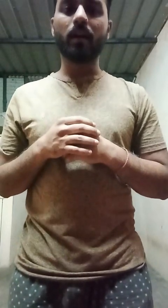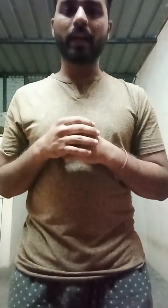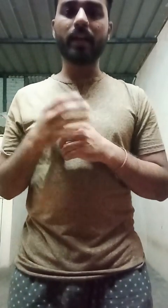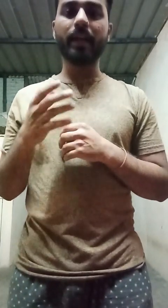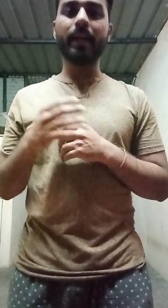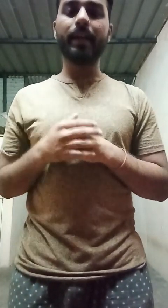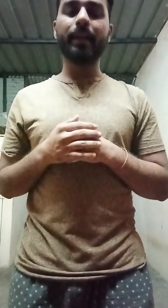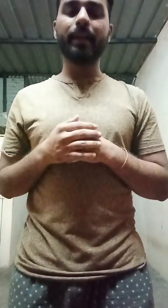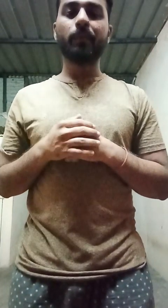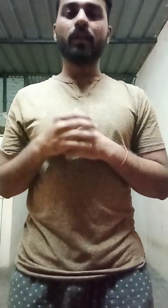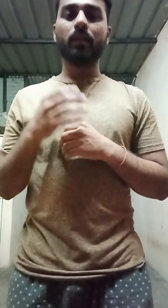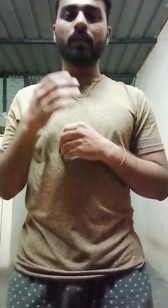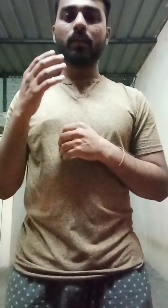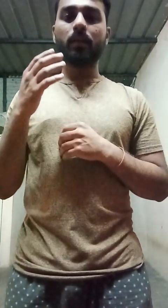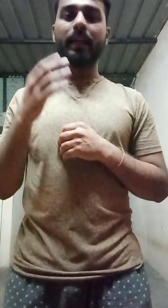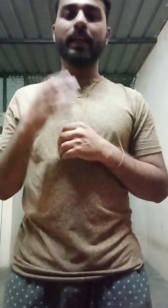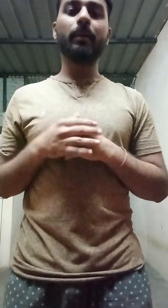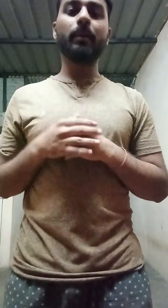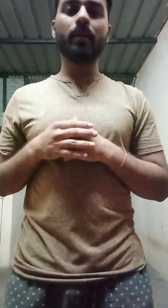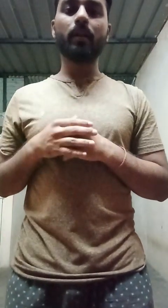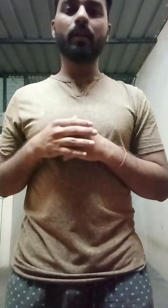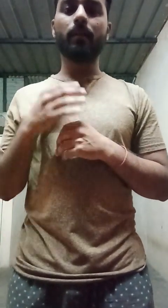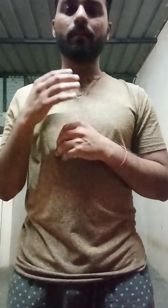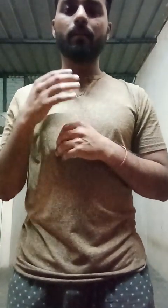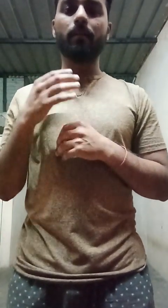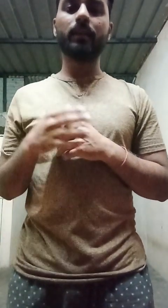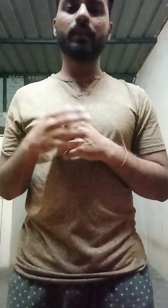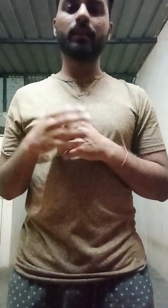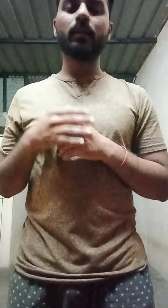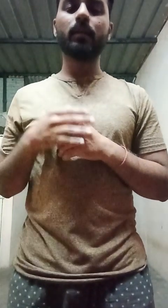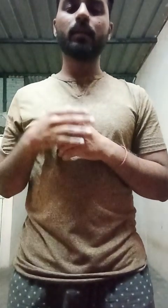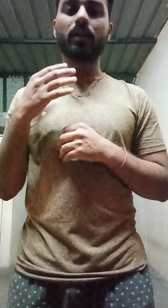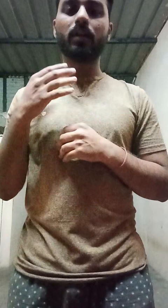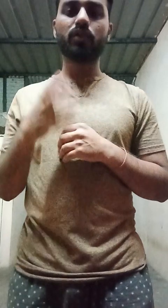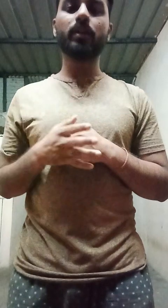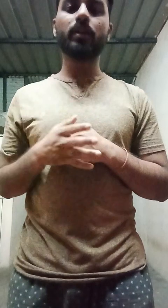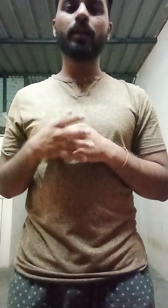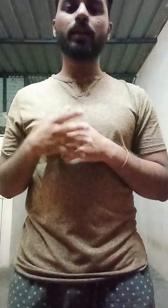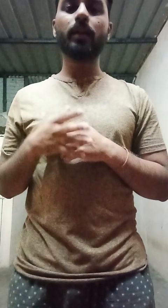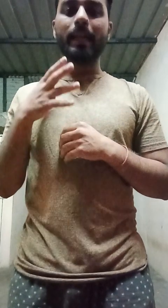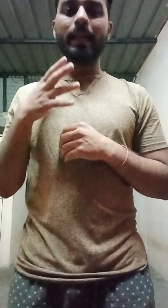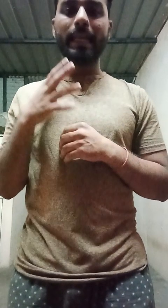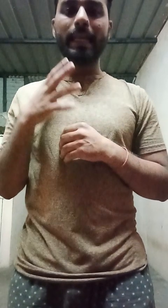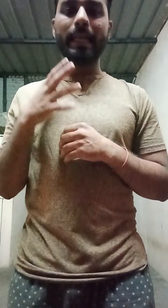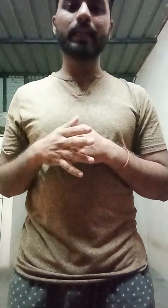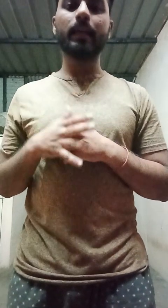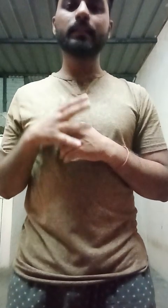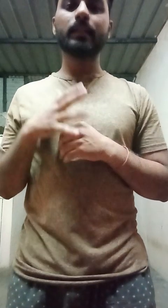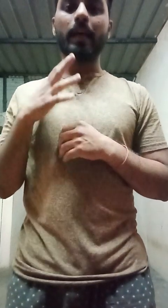can contain the data member, method, constructor, nested class, and